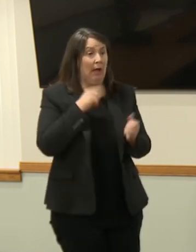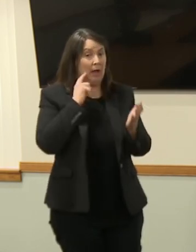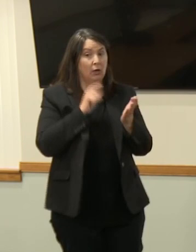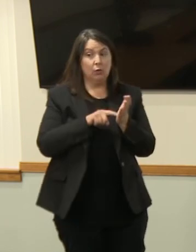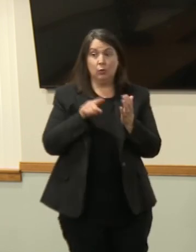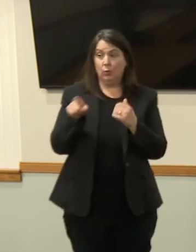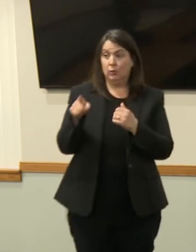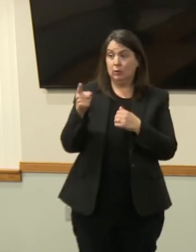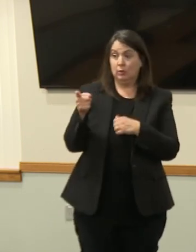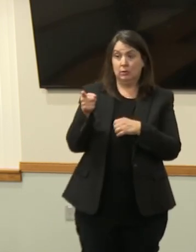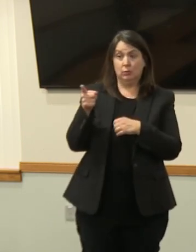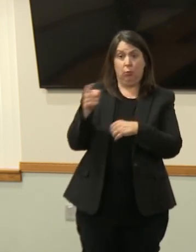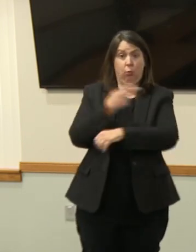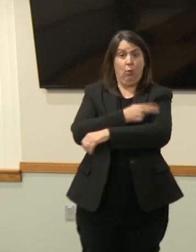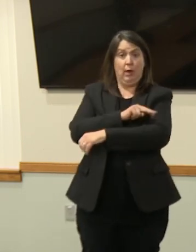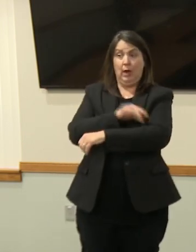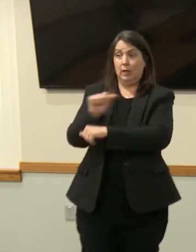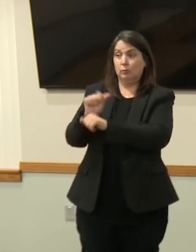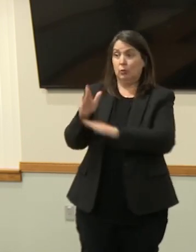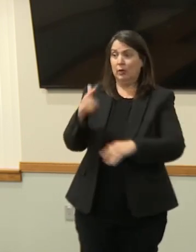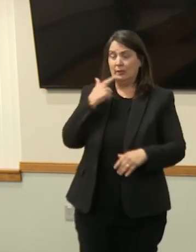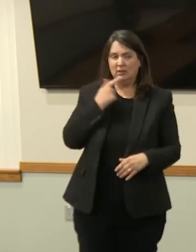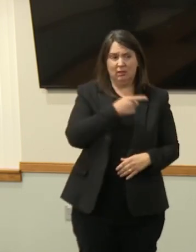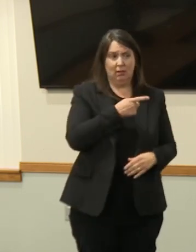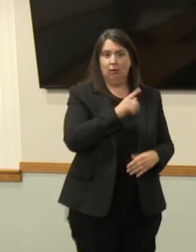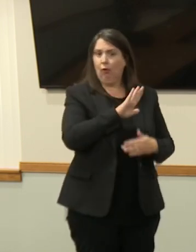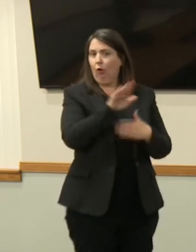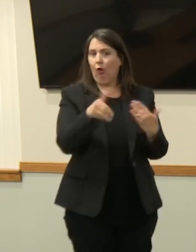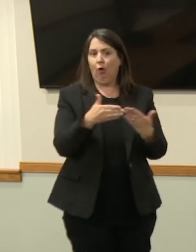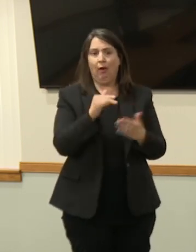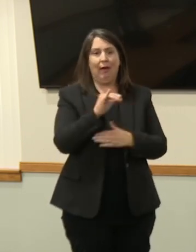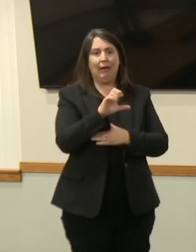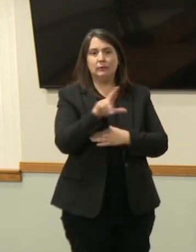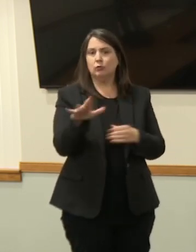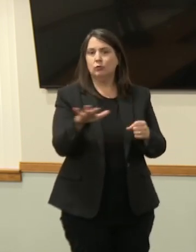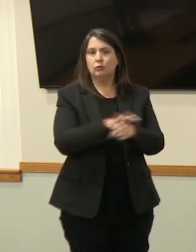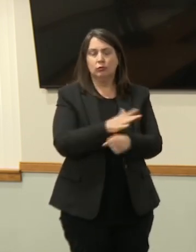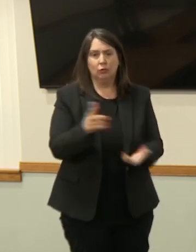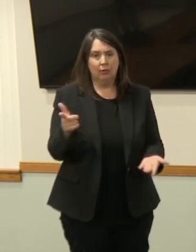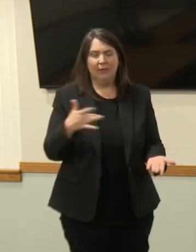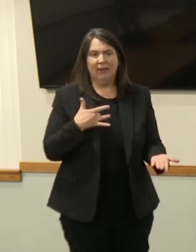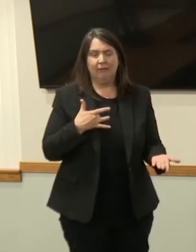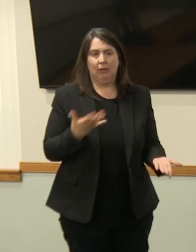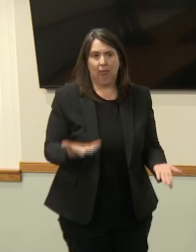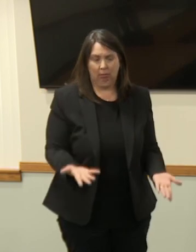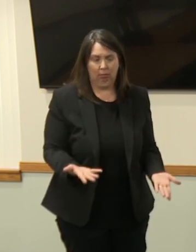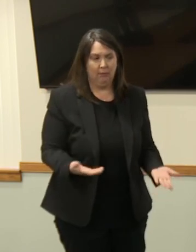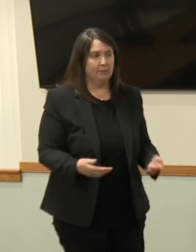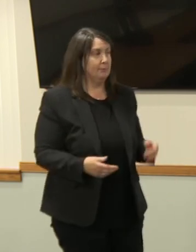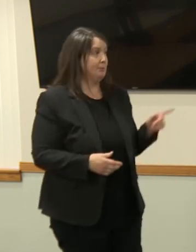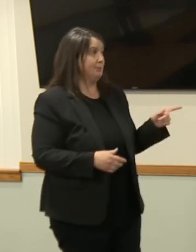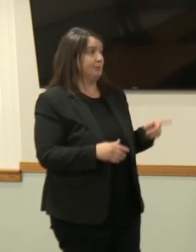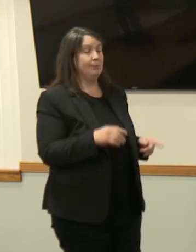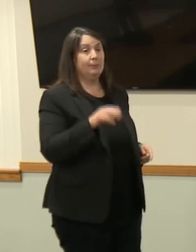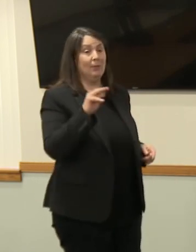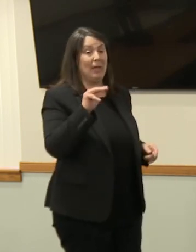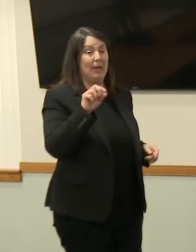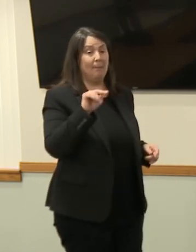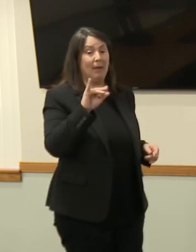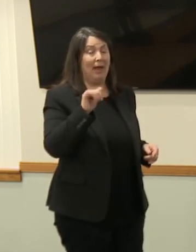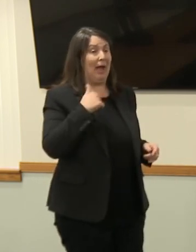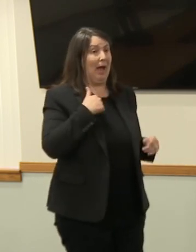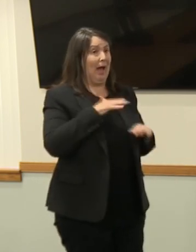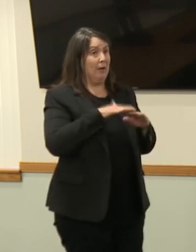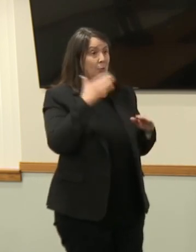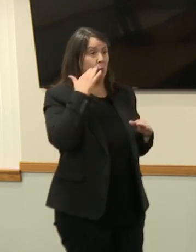pretty full, and they all have COVID patients for the most part. So I don't have the exact values of what their full capacity is at, but to